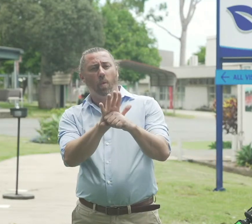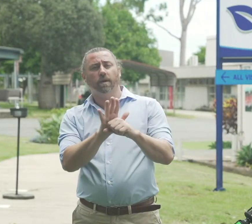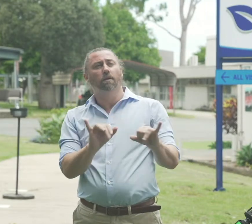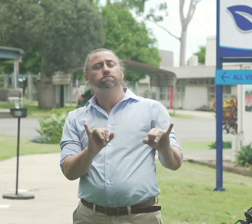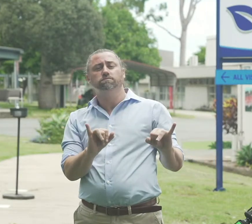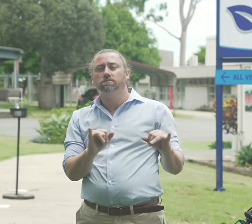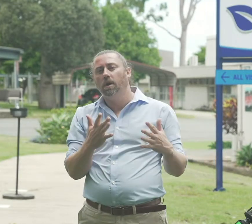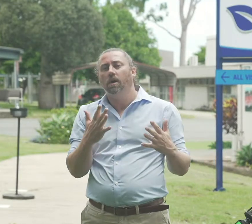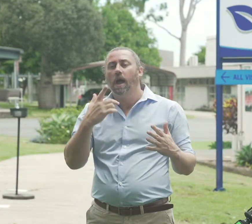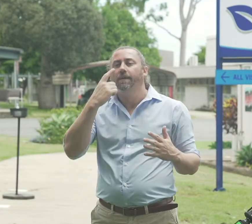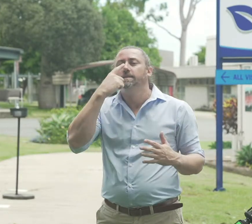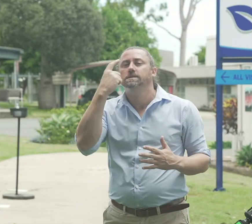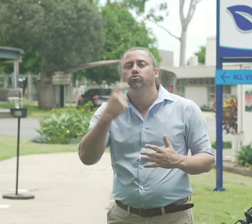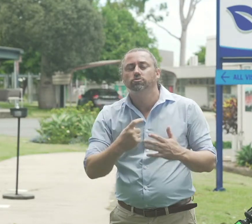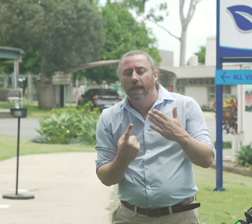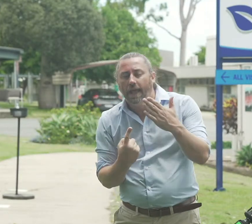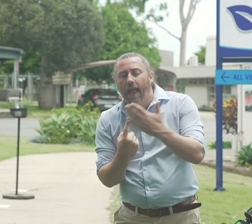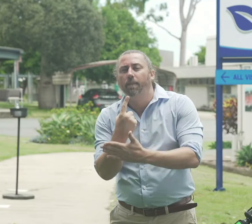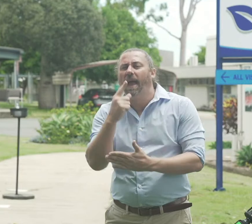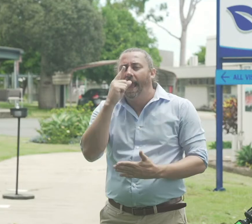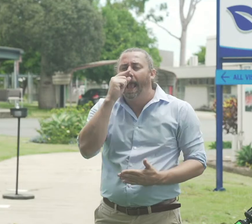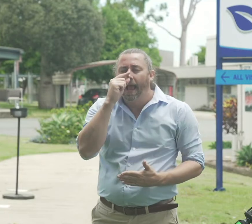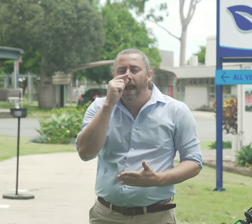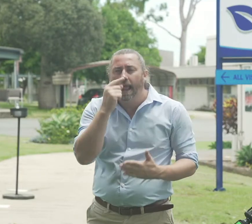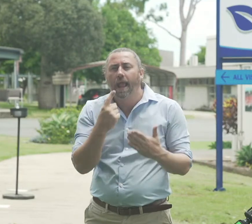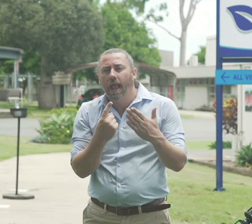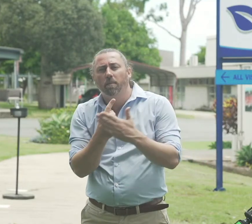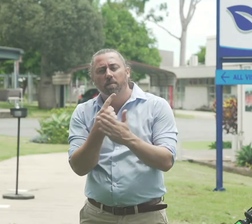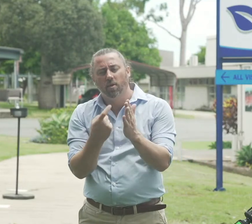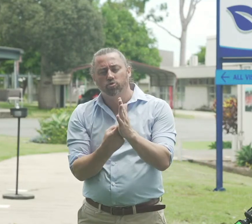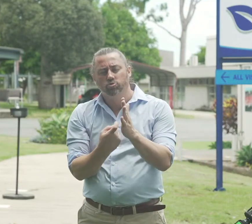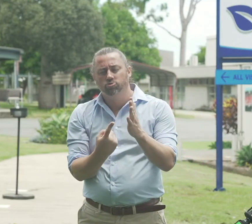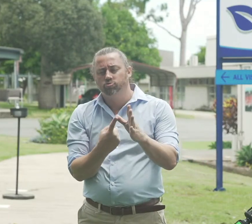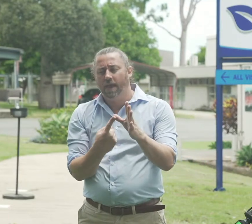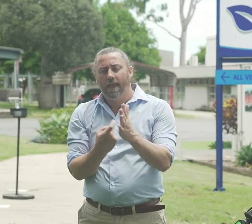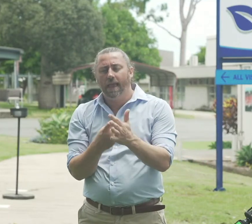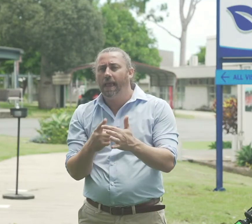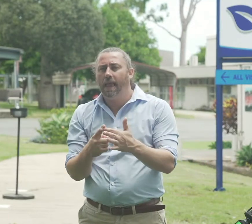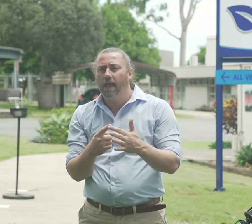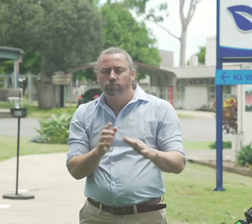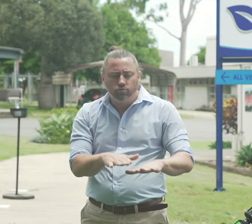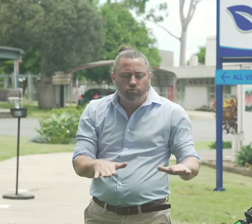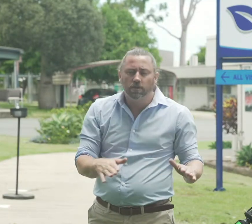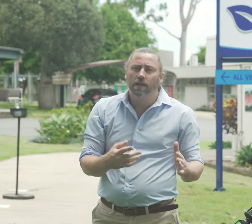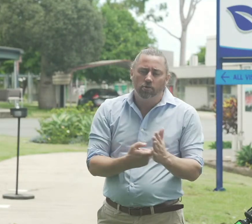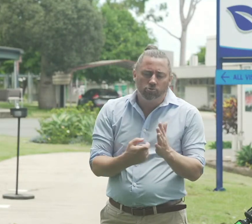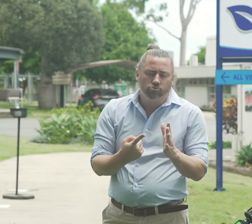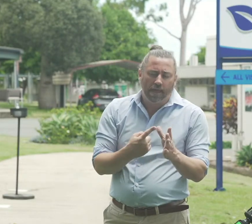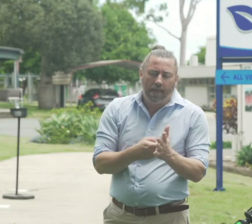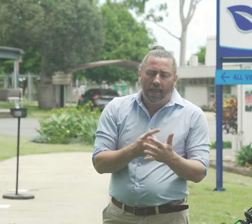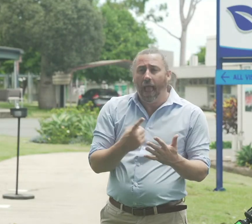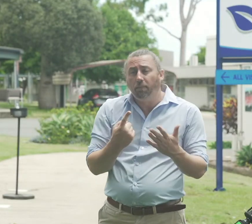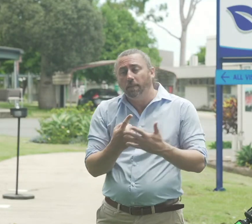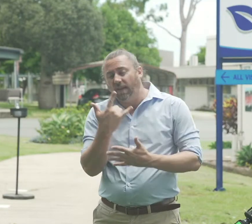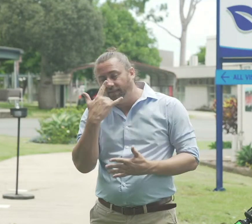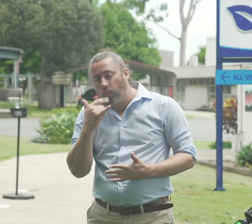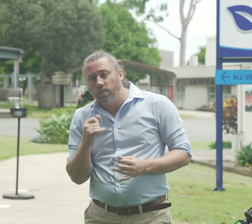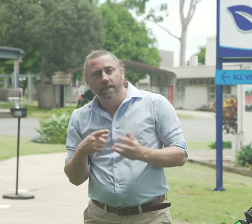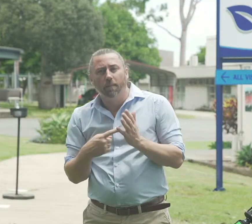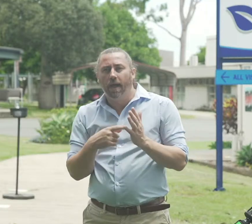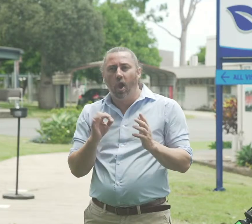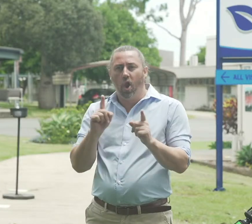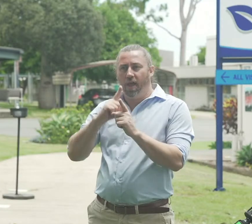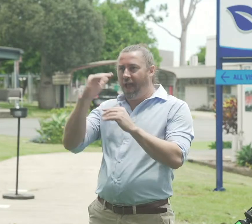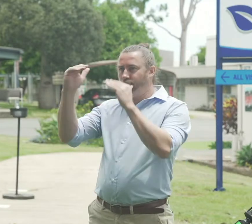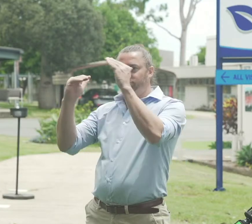serious illness in young adults and adolescents, children, happens. It does happen, but it's very uncommon.